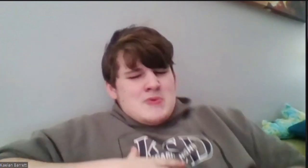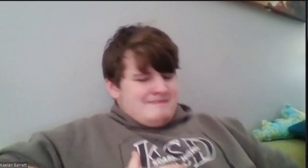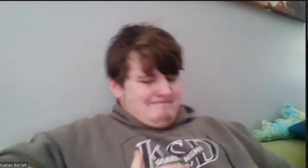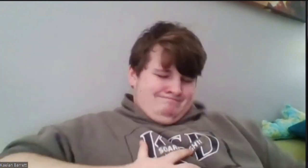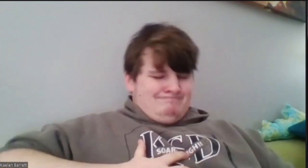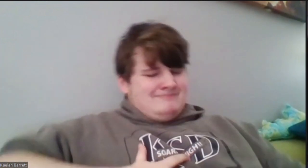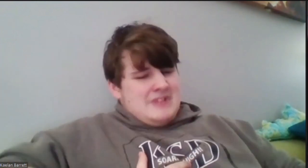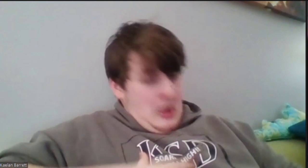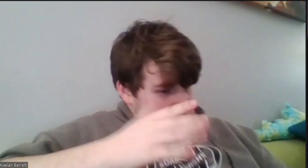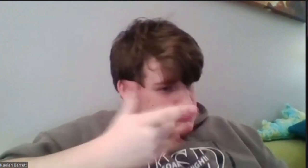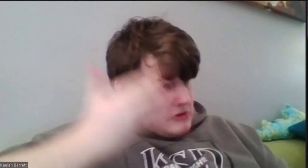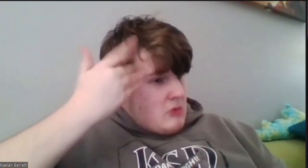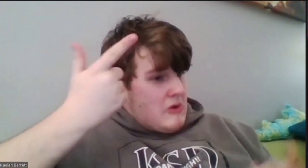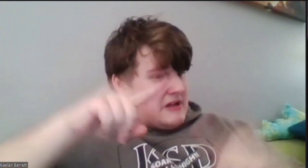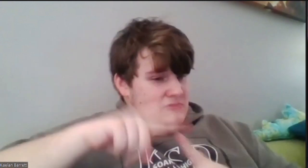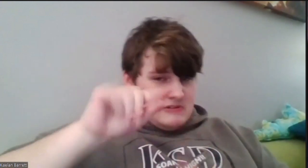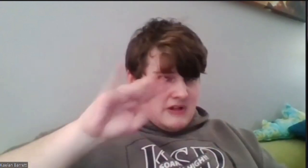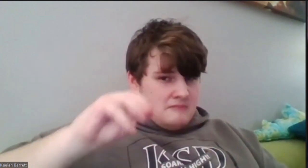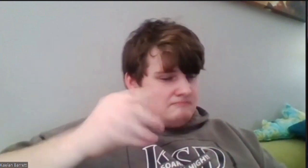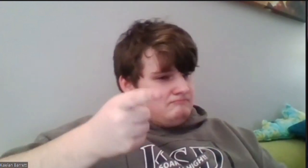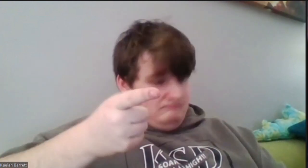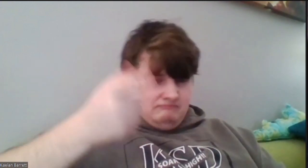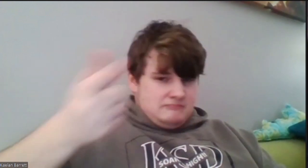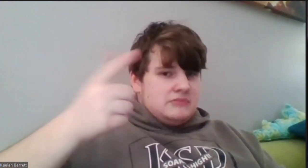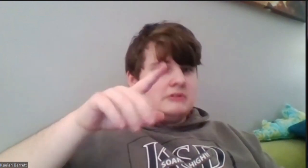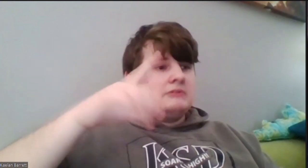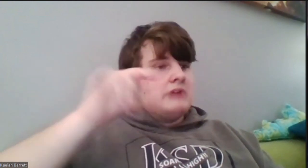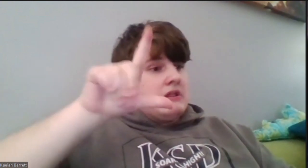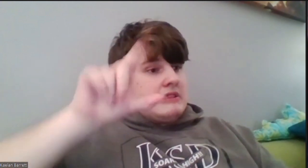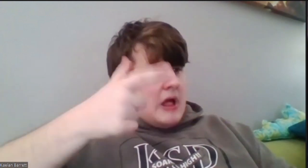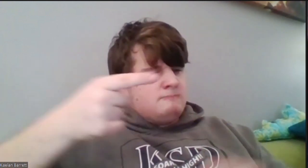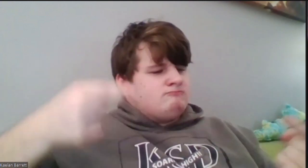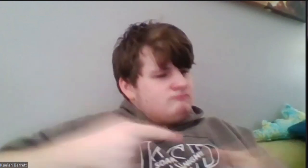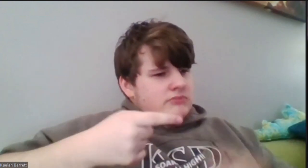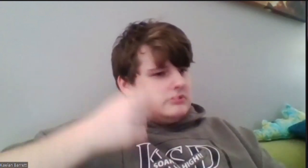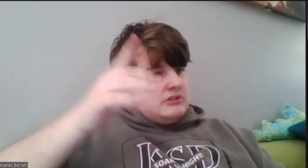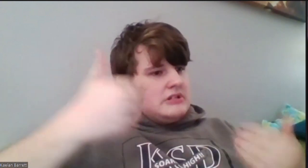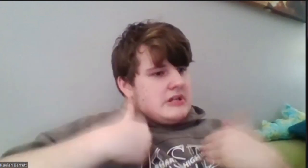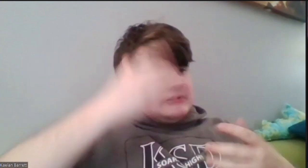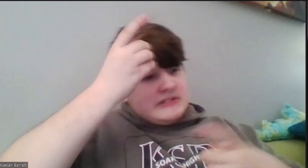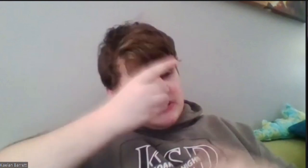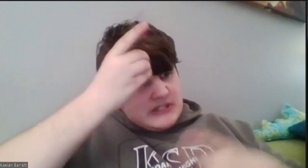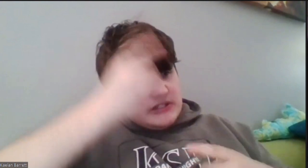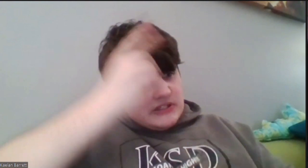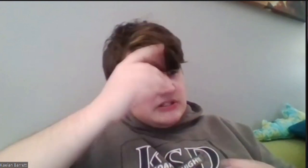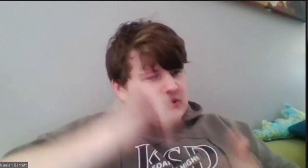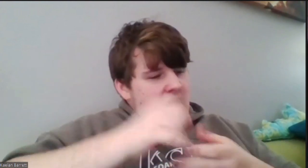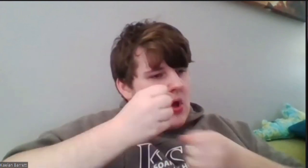Tim?" And the ghost of Christmas present says, "Well, what happened to Tim is because of his leg,